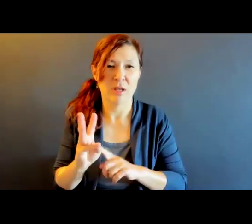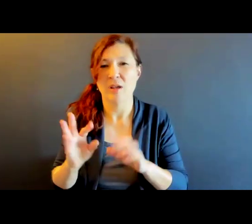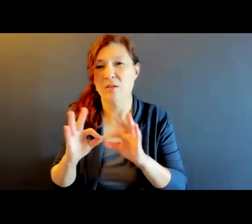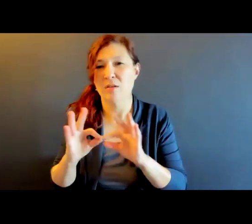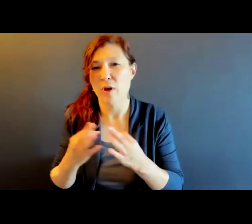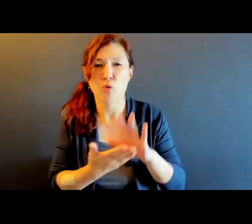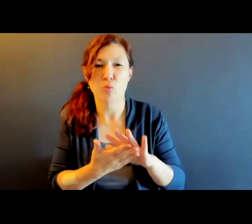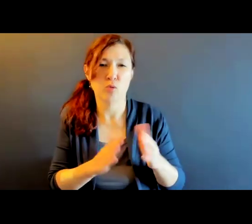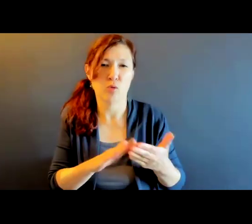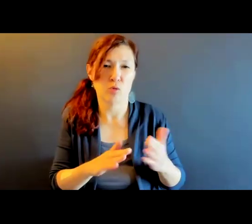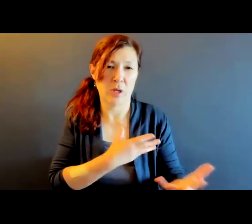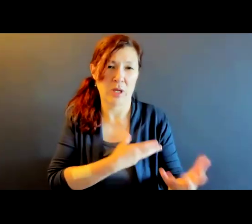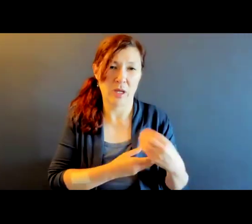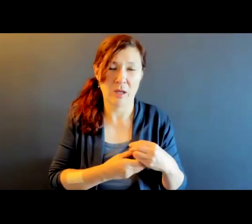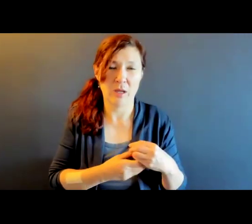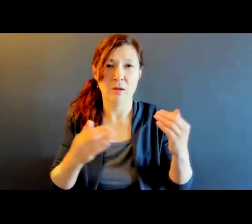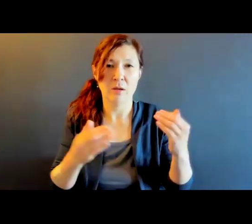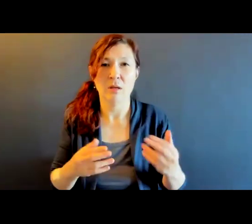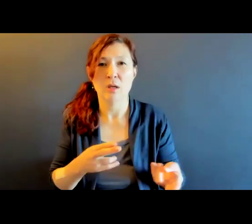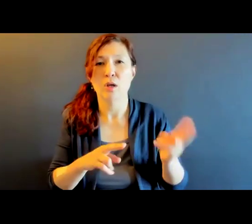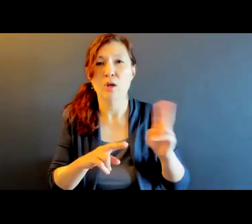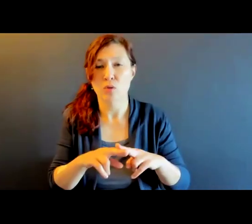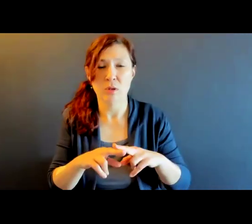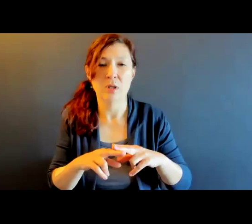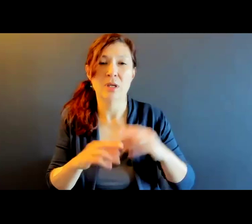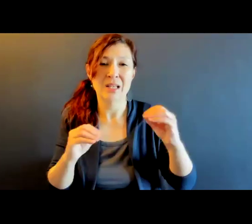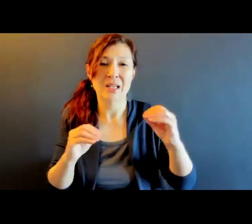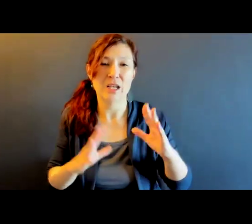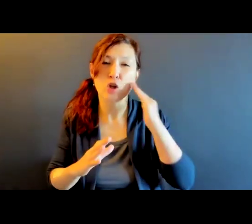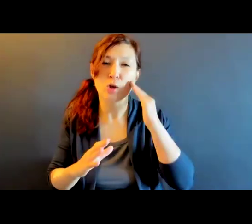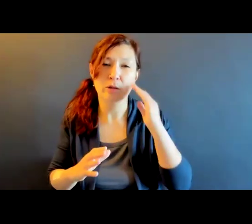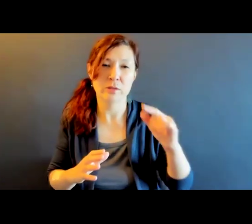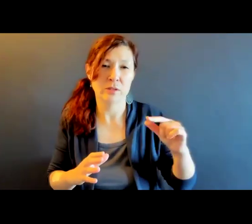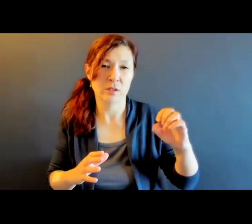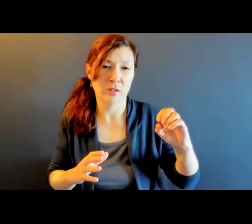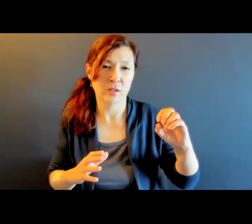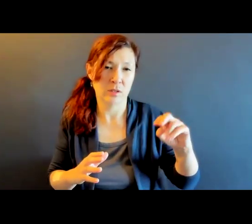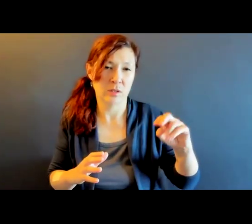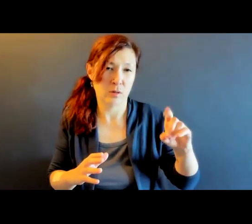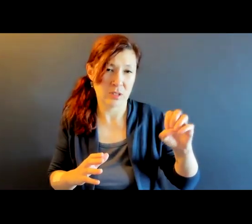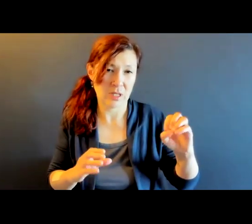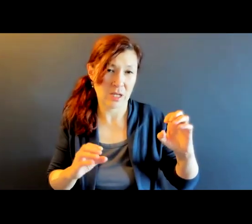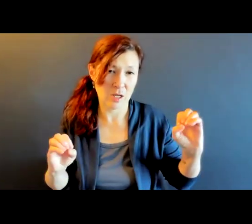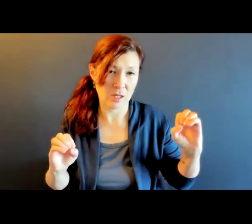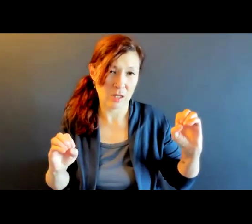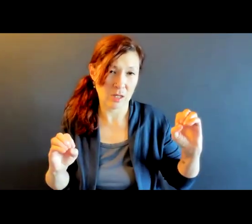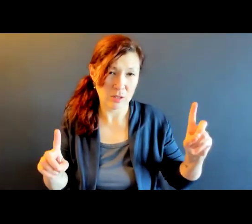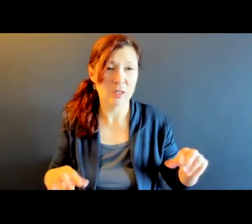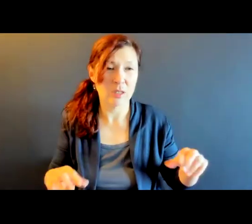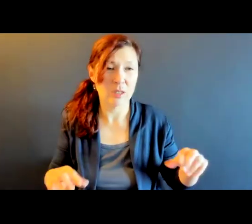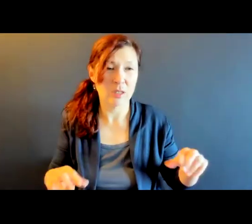The expansion of teachers' knowledge about genocide education, program improvement and instructional materials for vocational